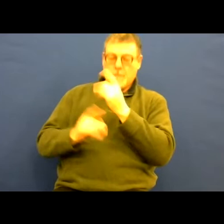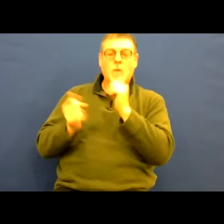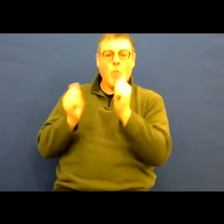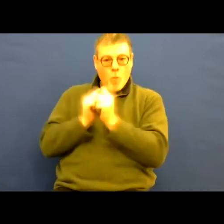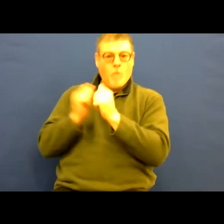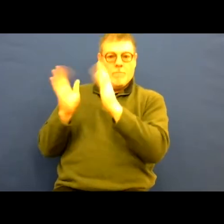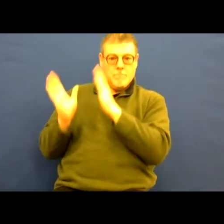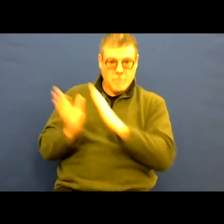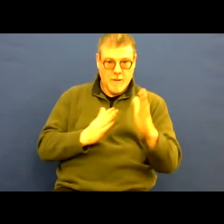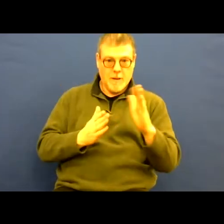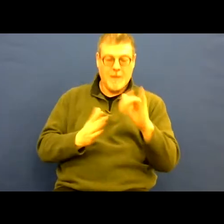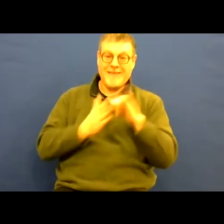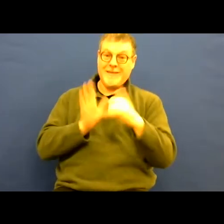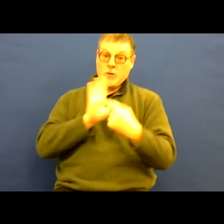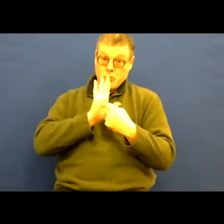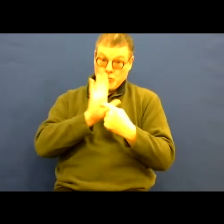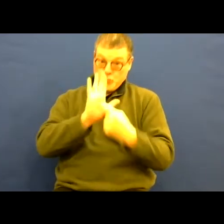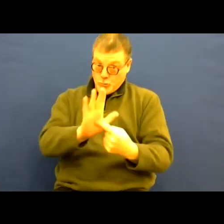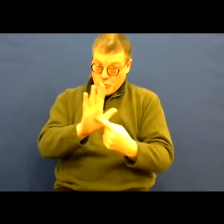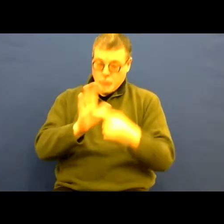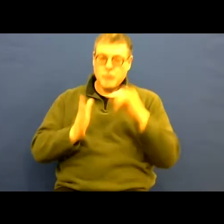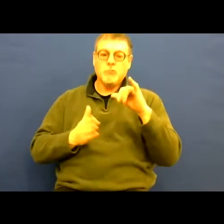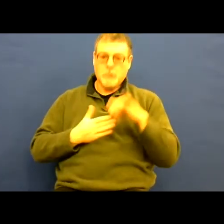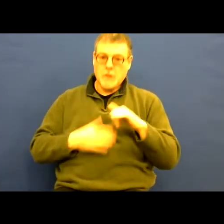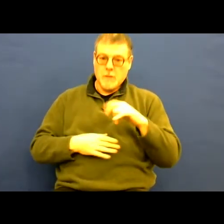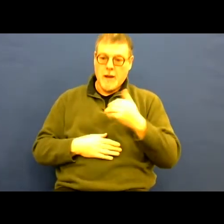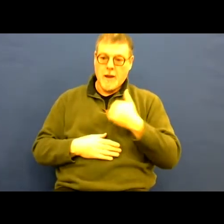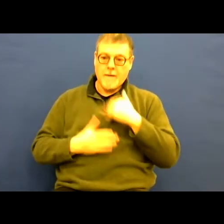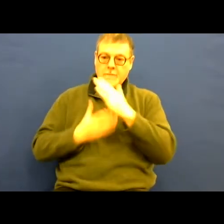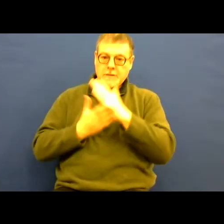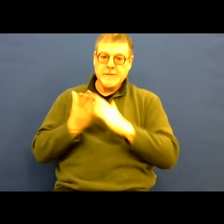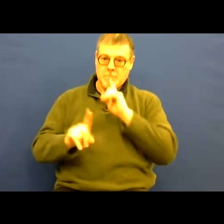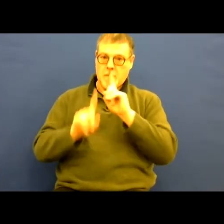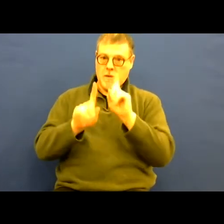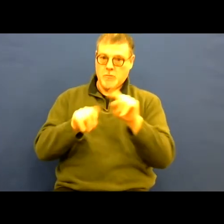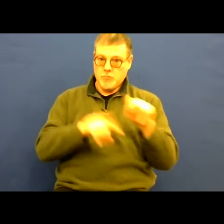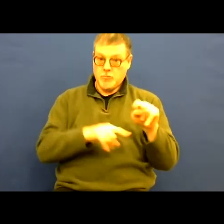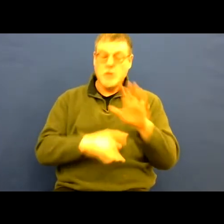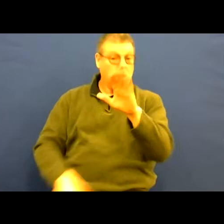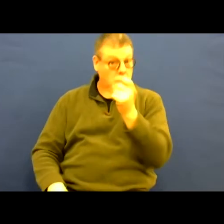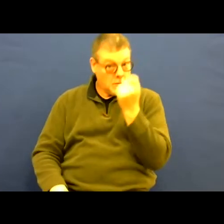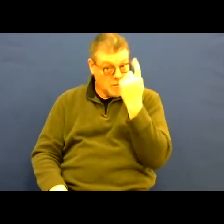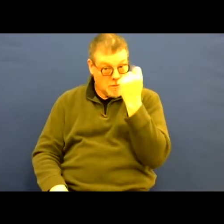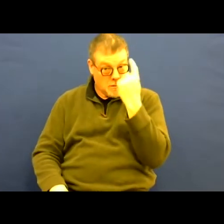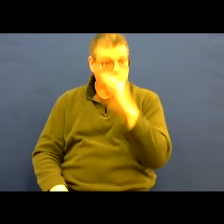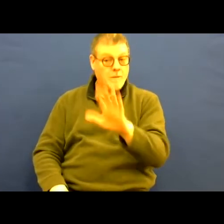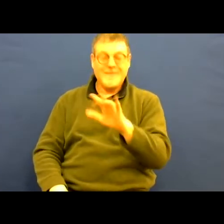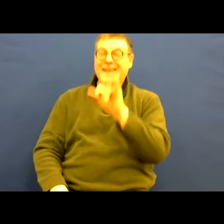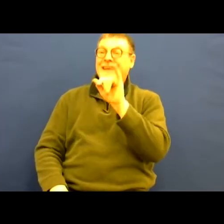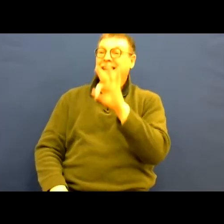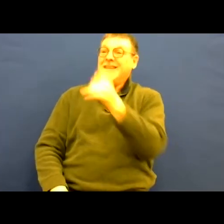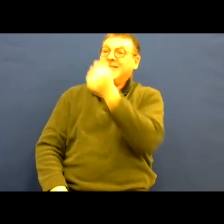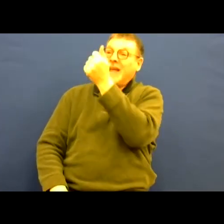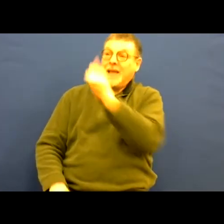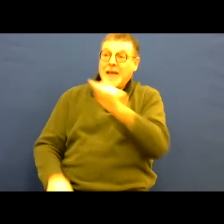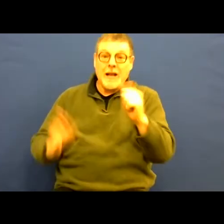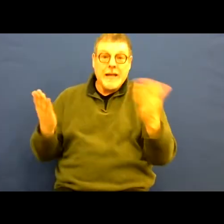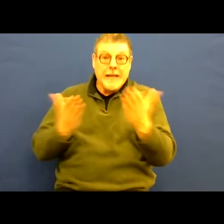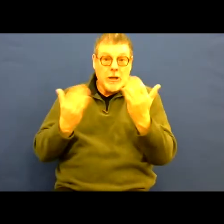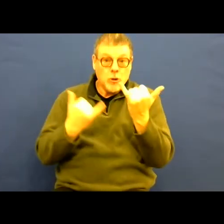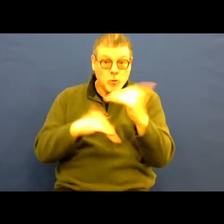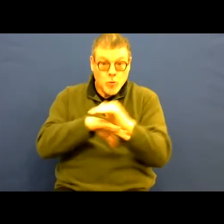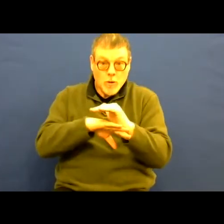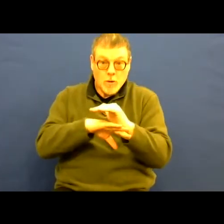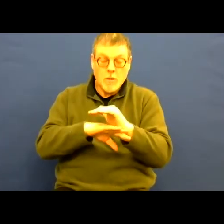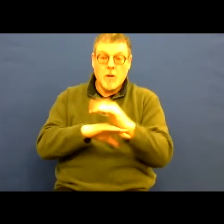indicate that they've got some solution. With that said, if there is anybody here tonight who wishes